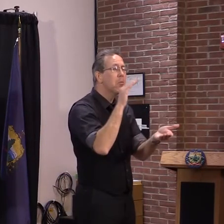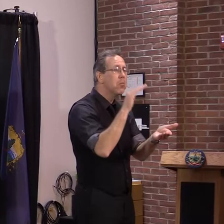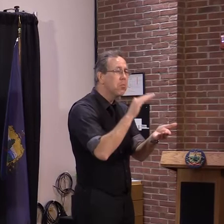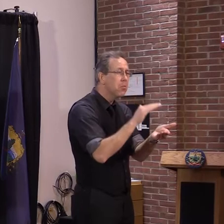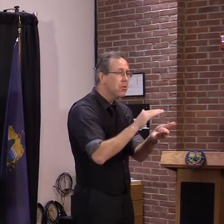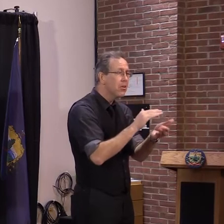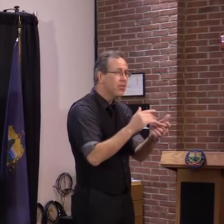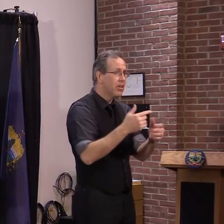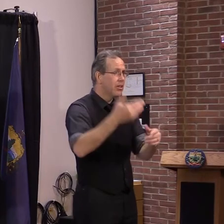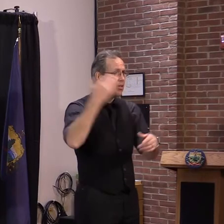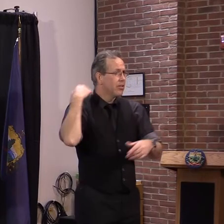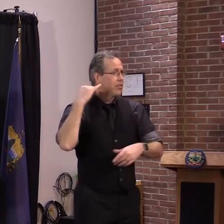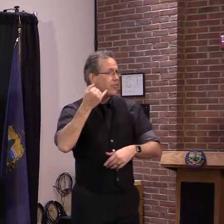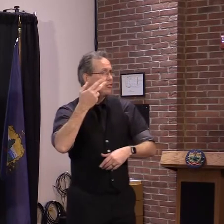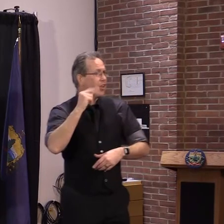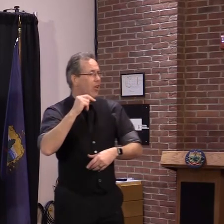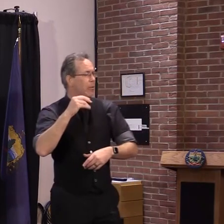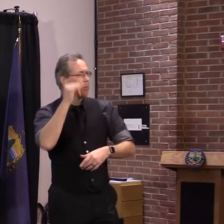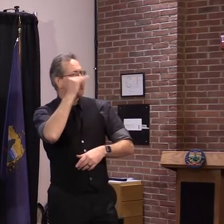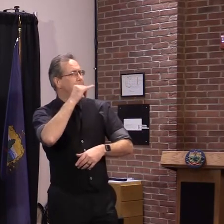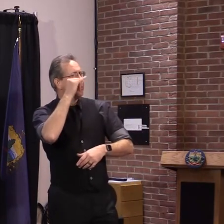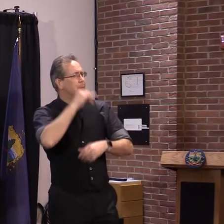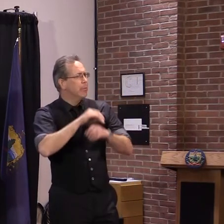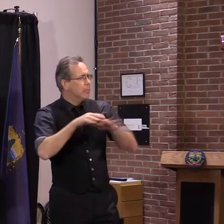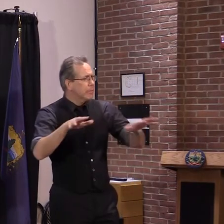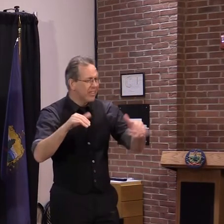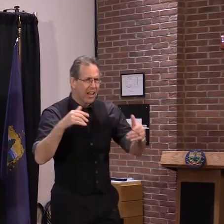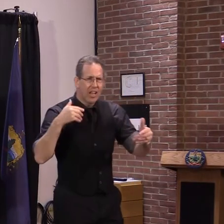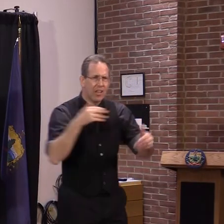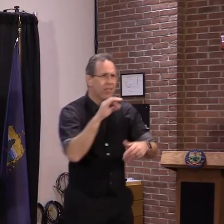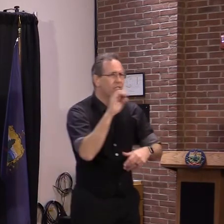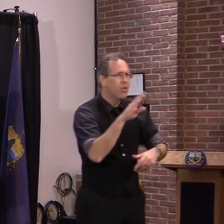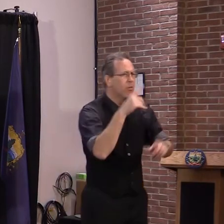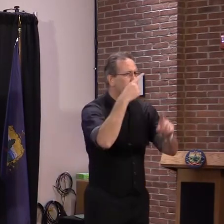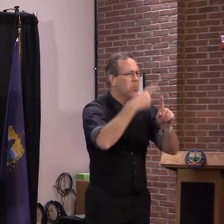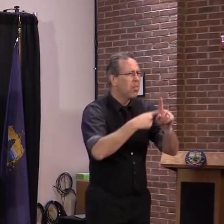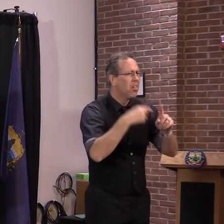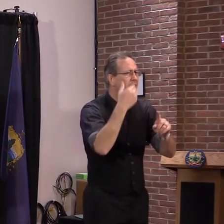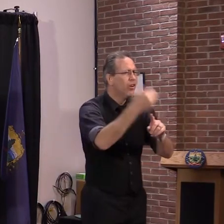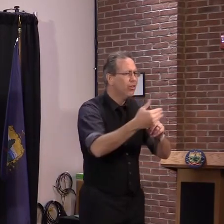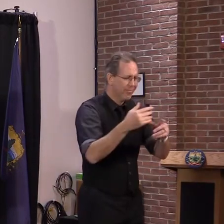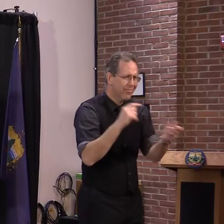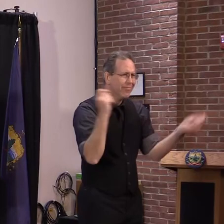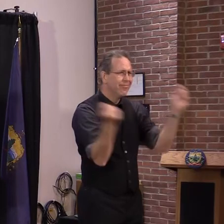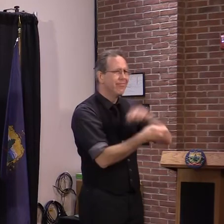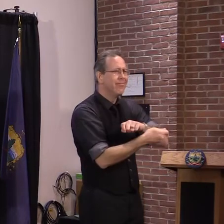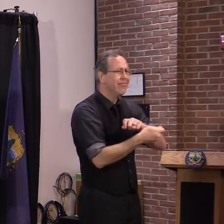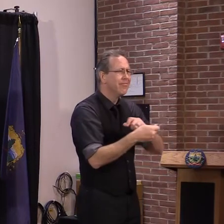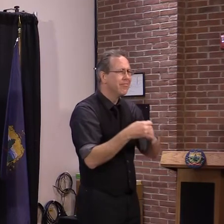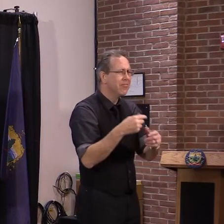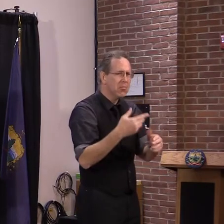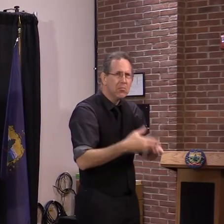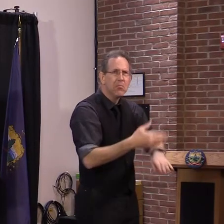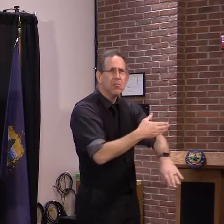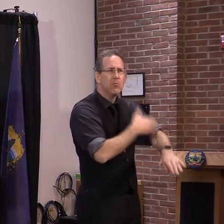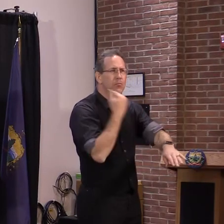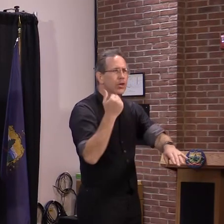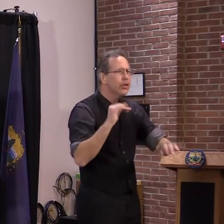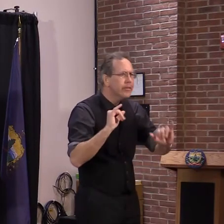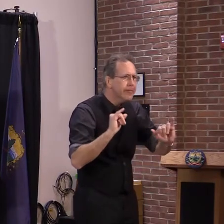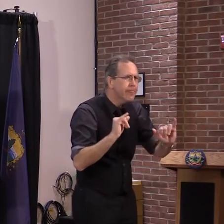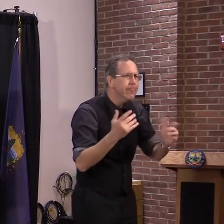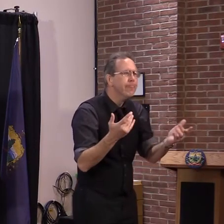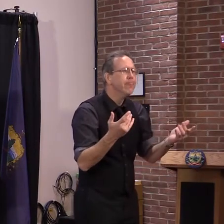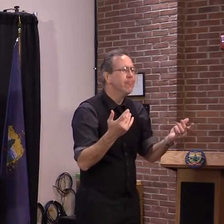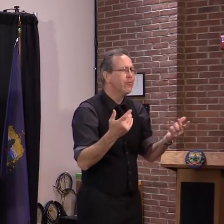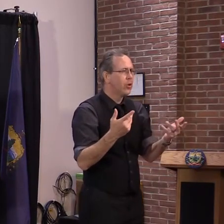way unbelievably quickly, but that's not where we are now. And I really just, you know, I don't mean to cut you